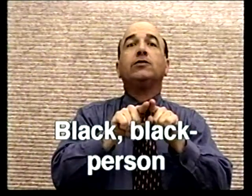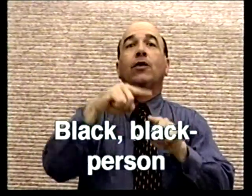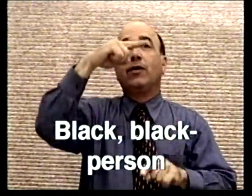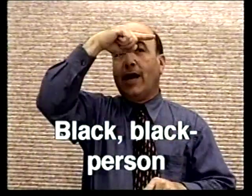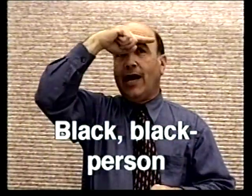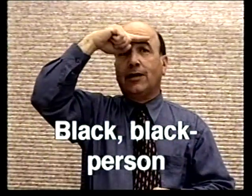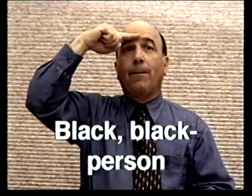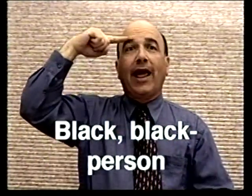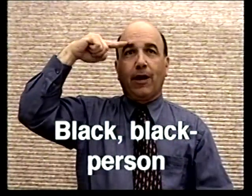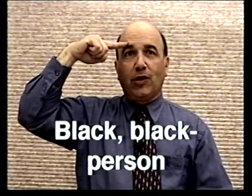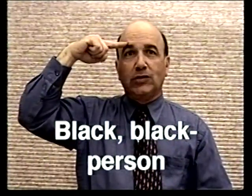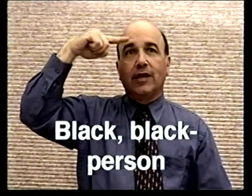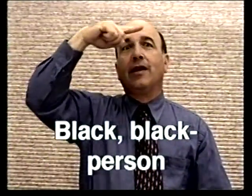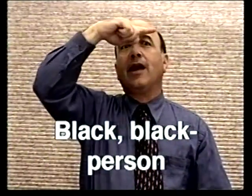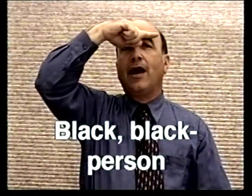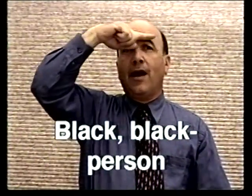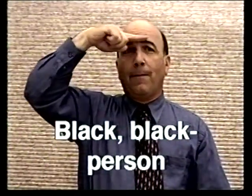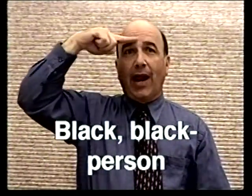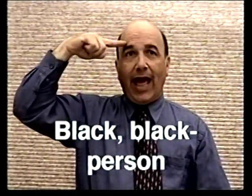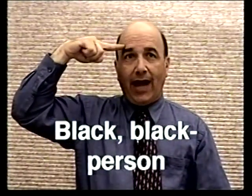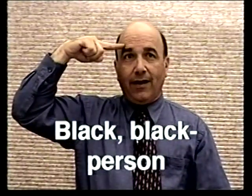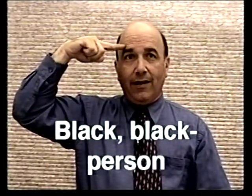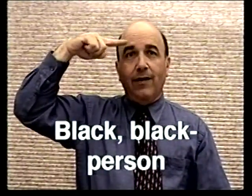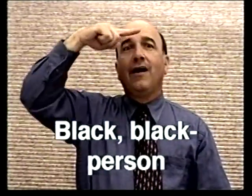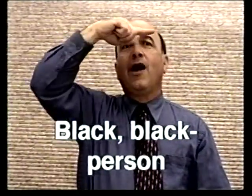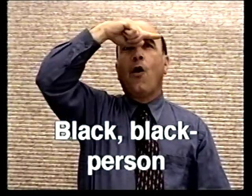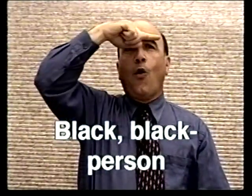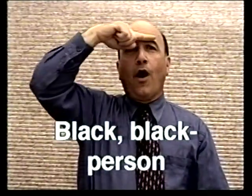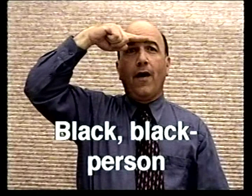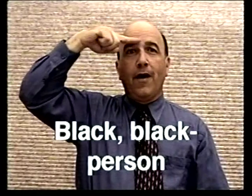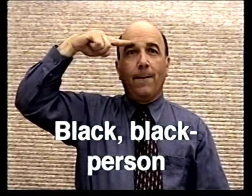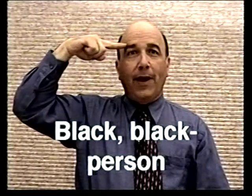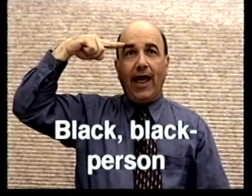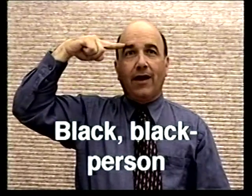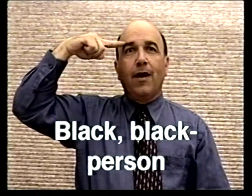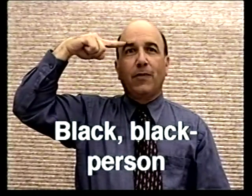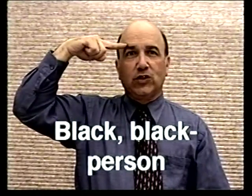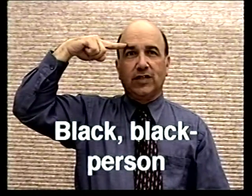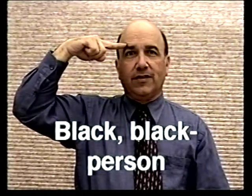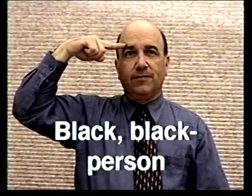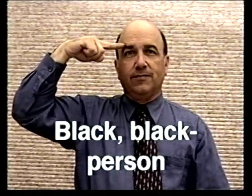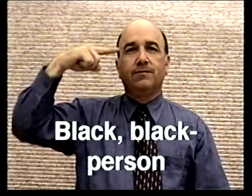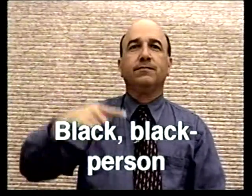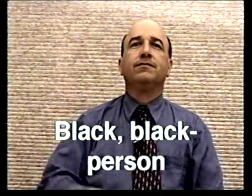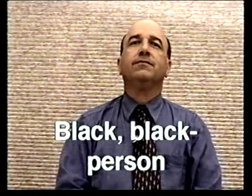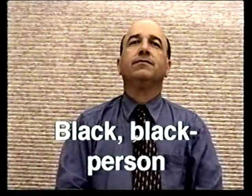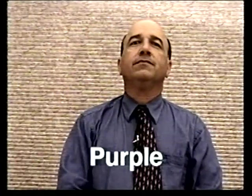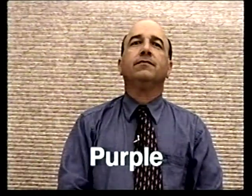also is a black person, black or black person.